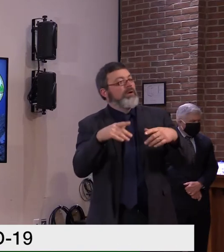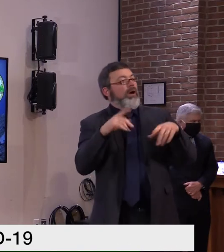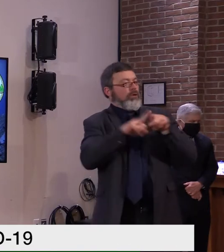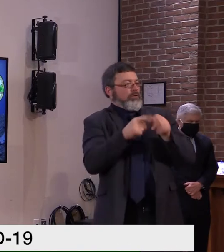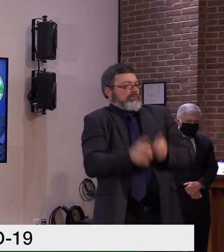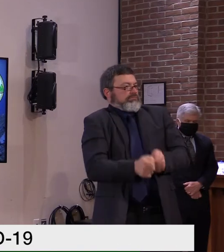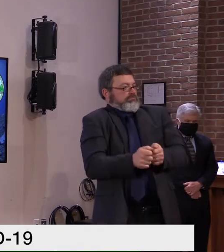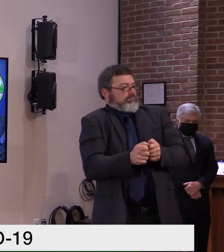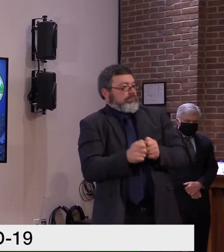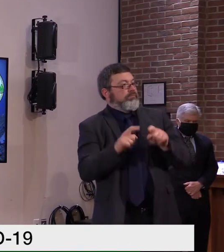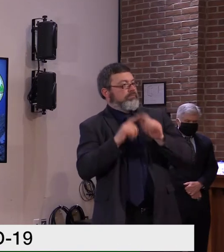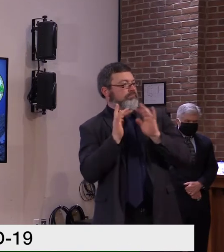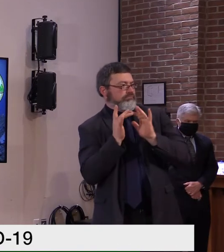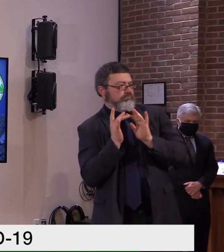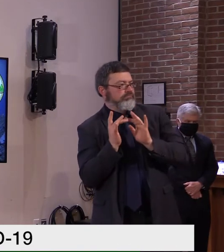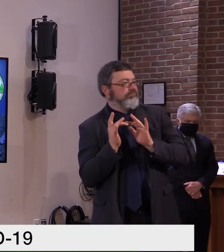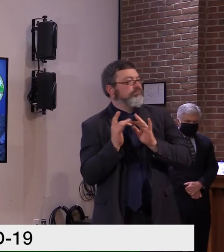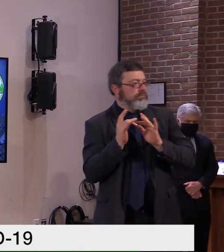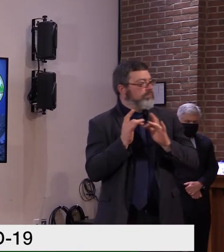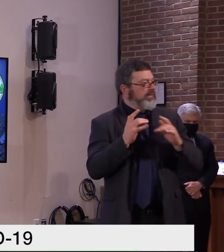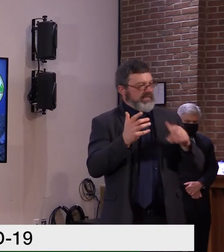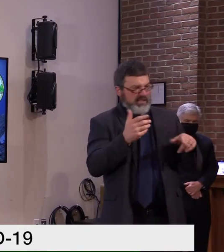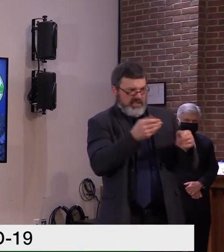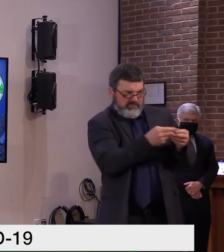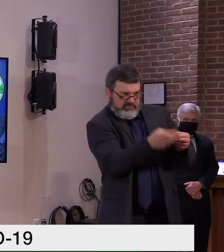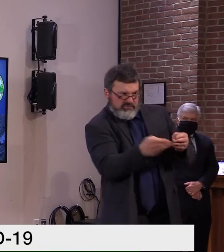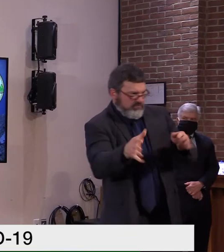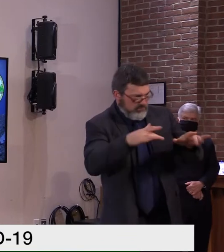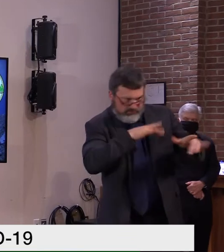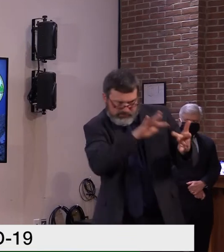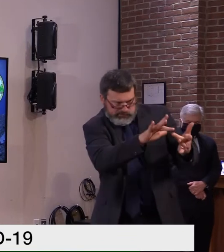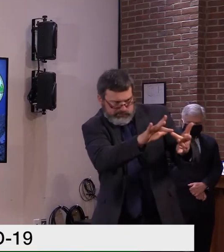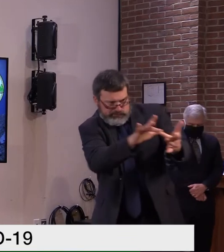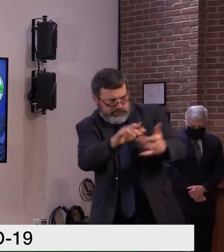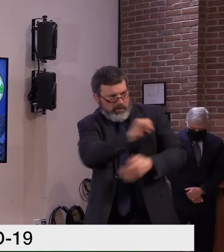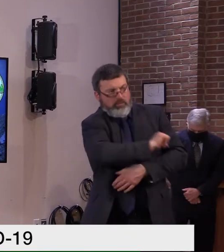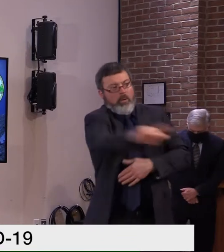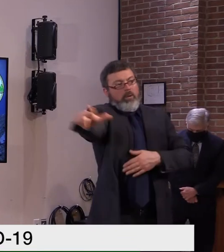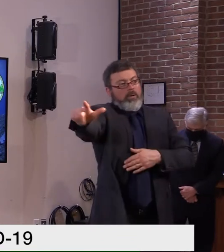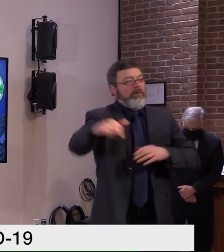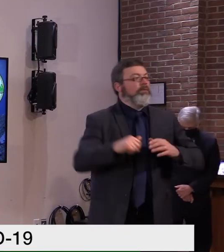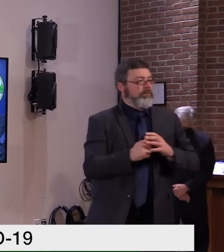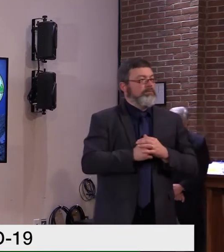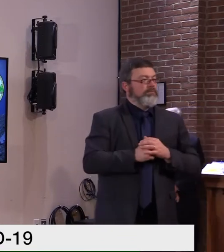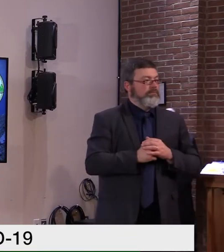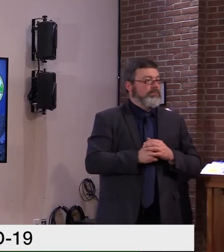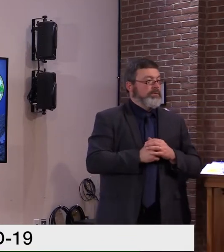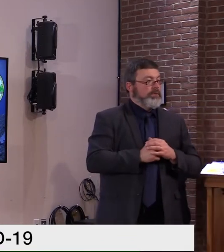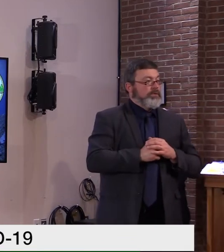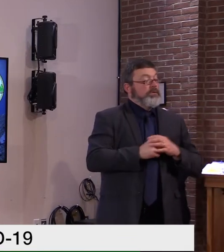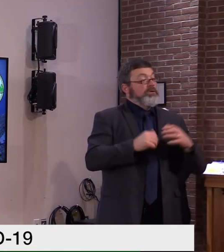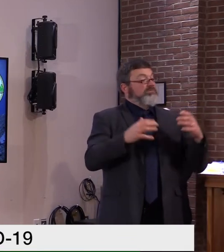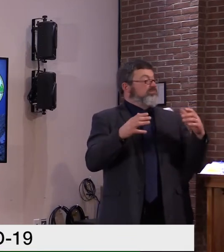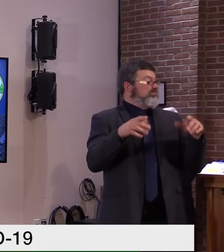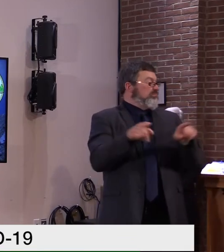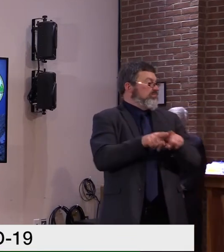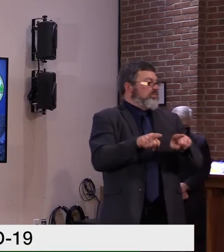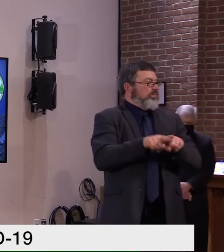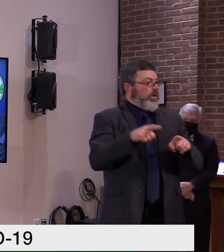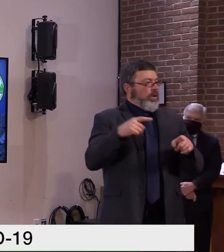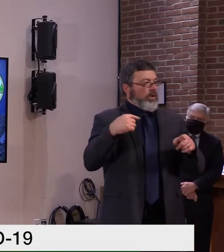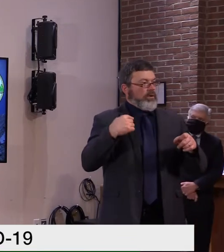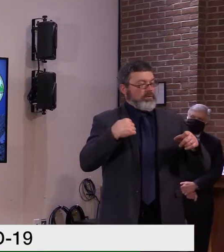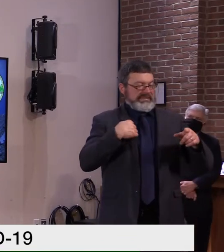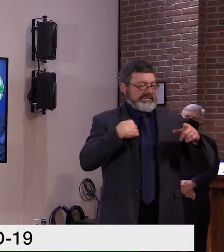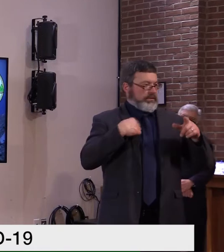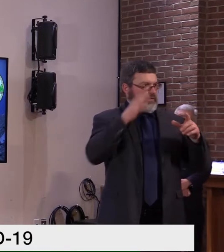quarantine. Reporting probable cases as part of our total cases will more fully capture COVID-19 activity